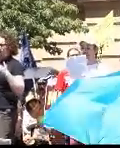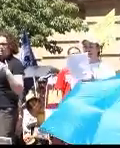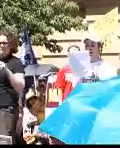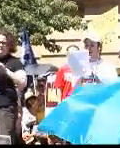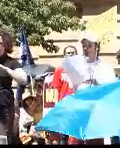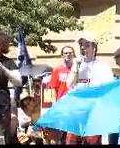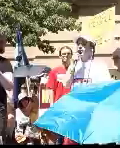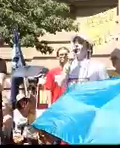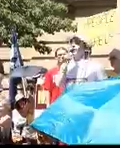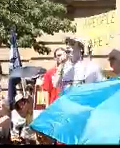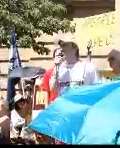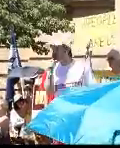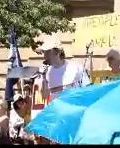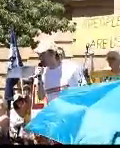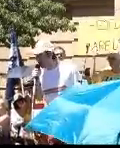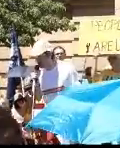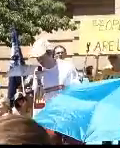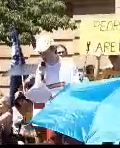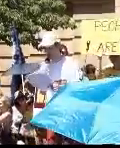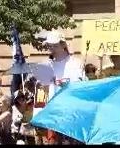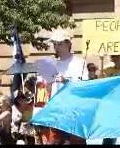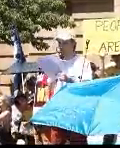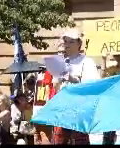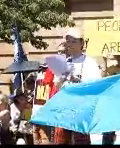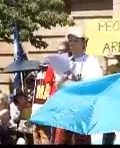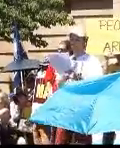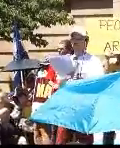dear leader, Campbell Newman.